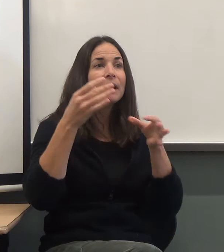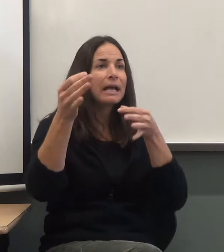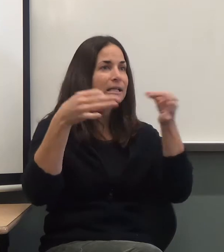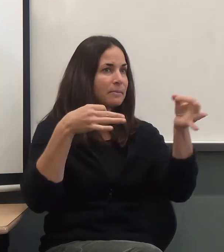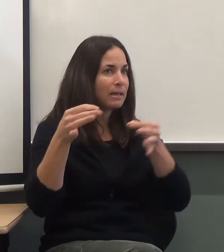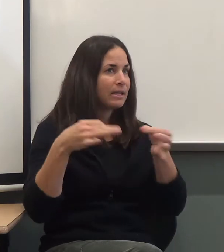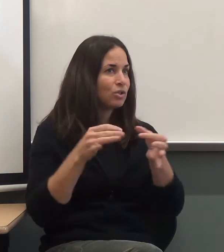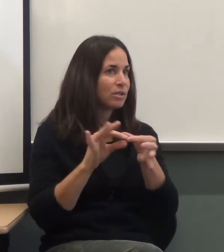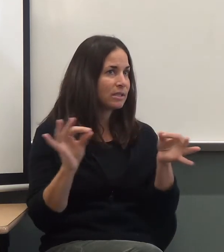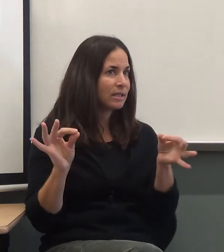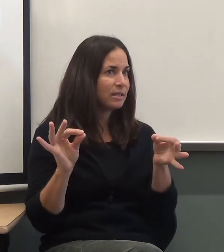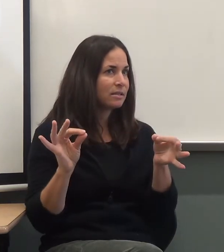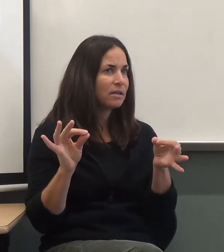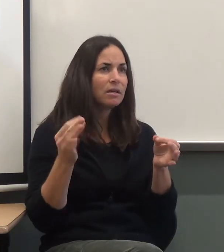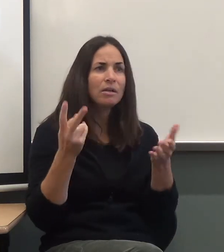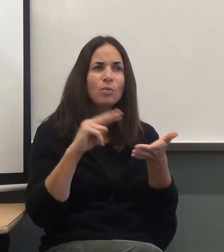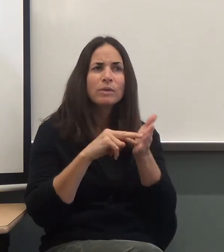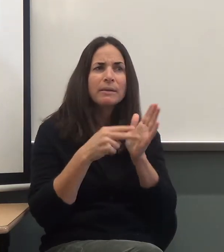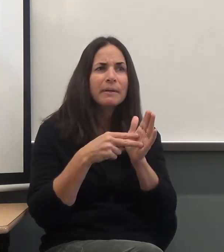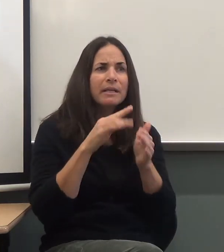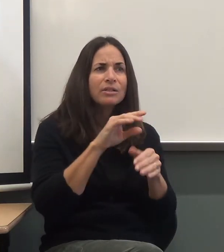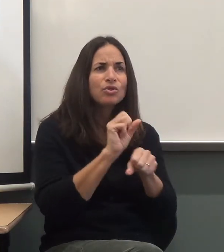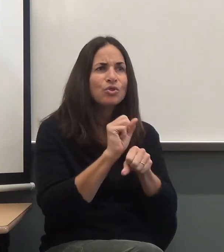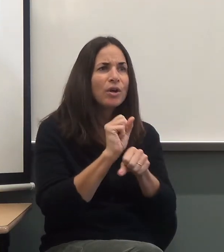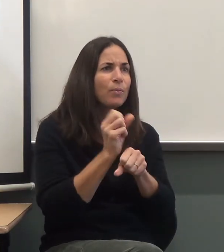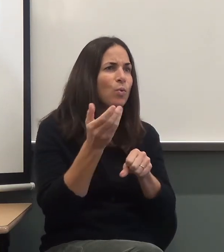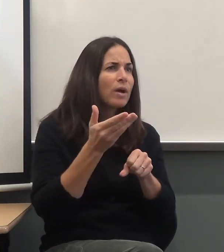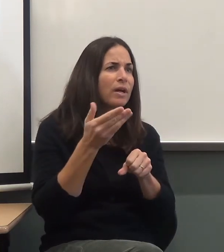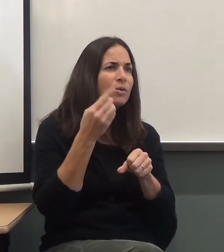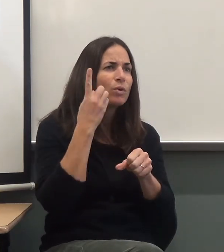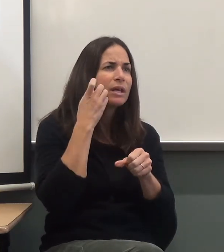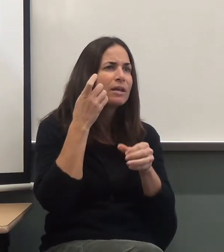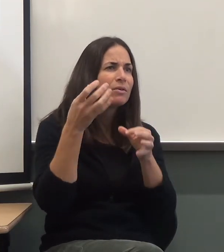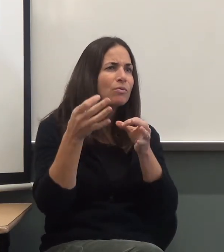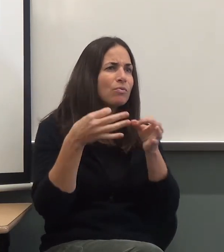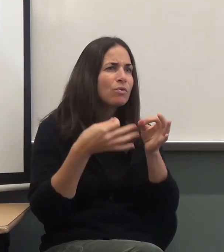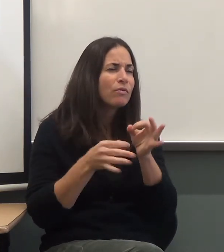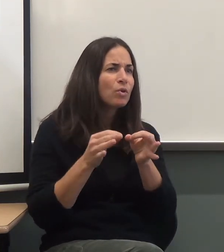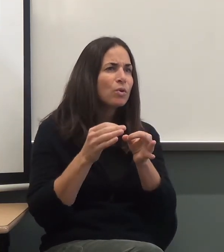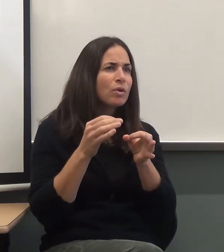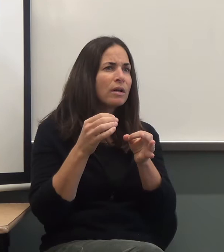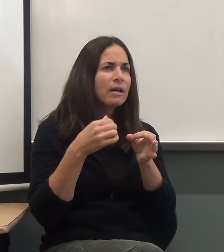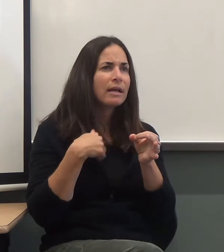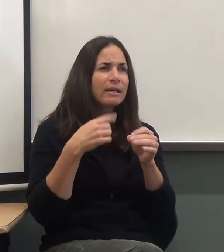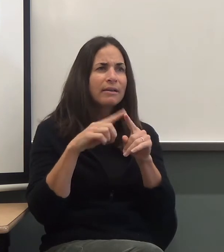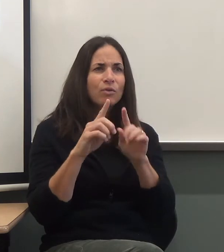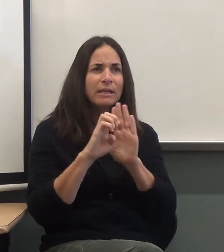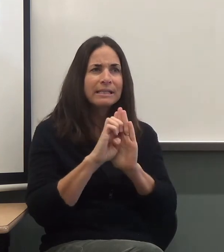What does an explanation sentence do, you think? We kind of went over it a little bit, or it showed you a couple of examples, but didn't actually define